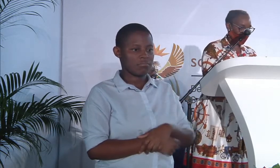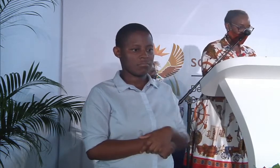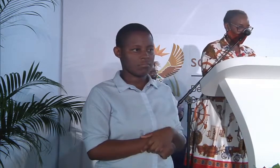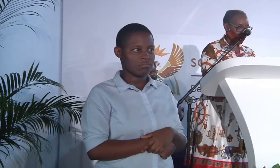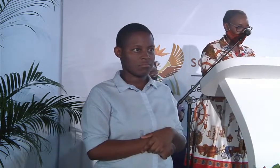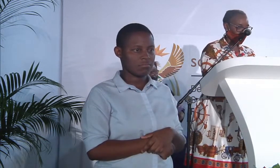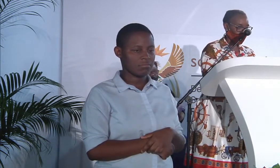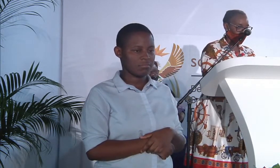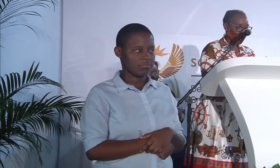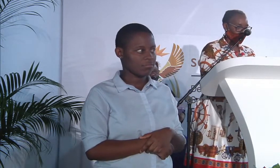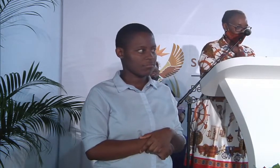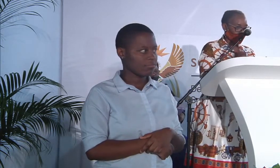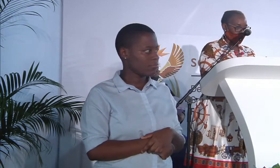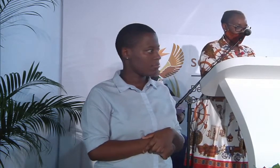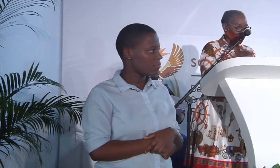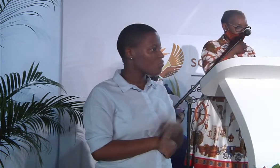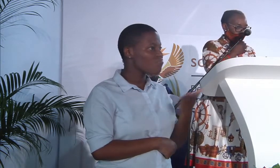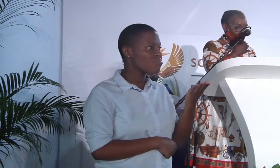Okay.